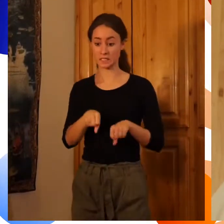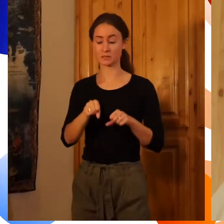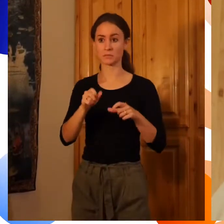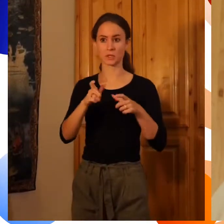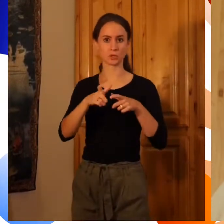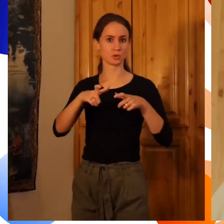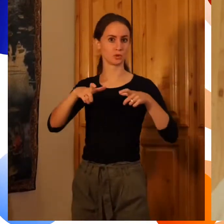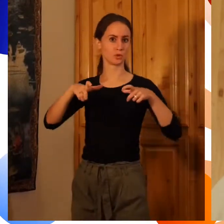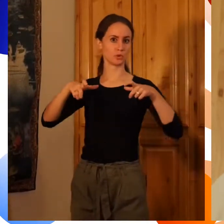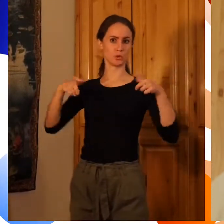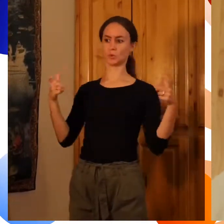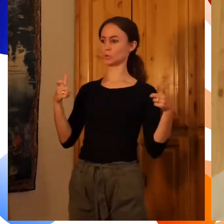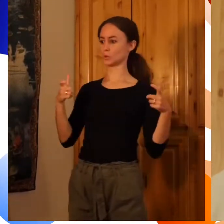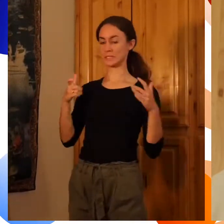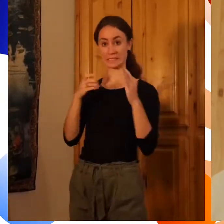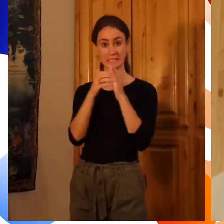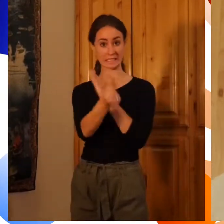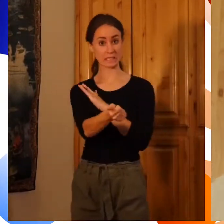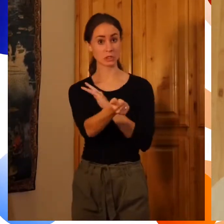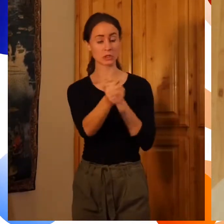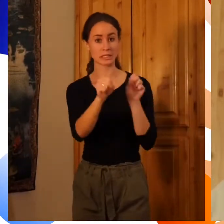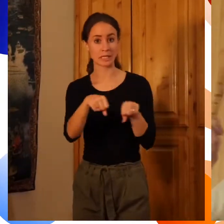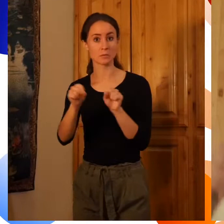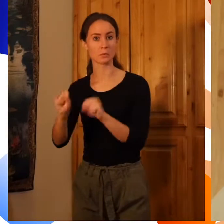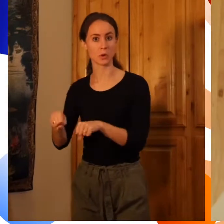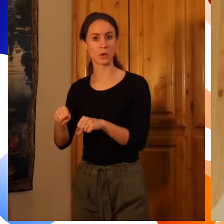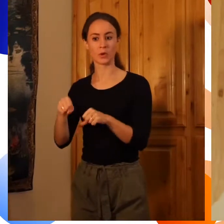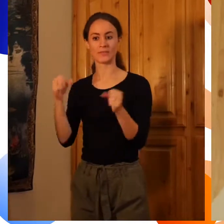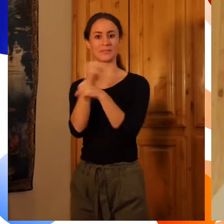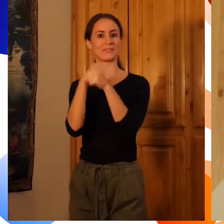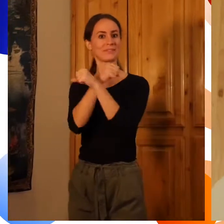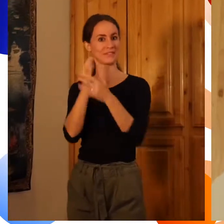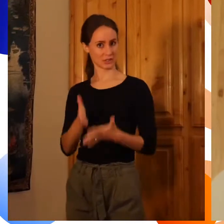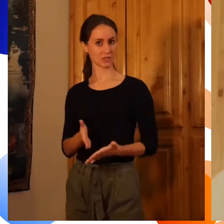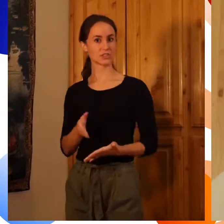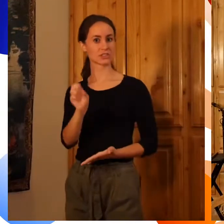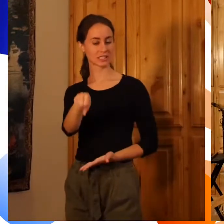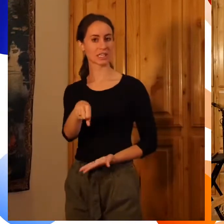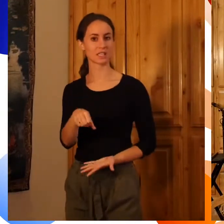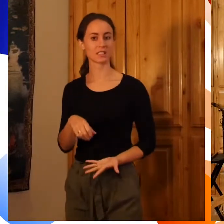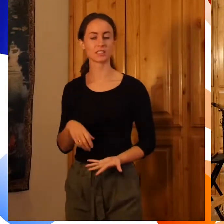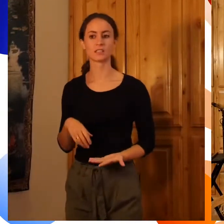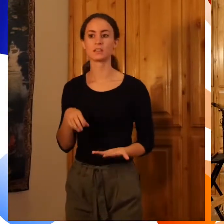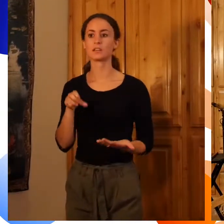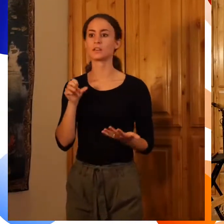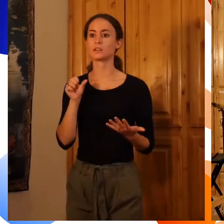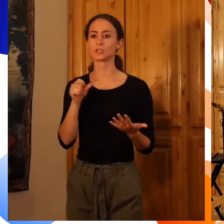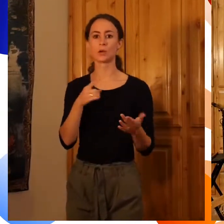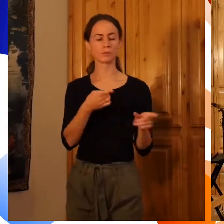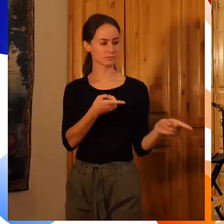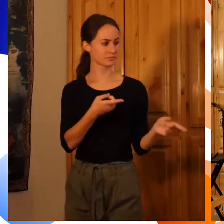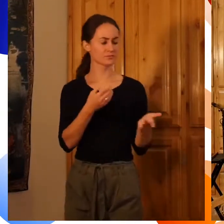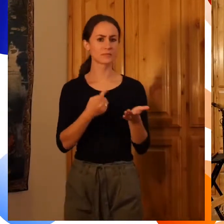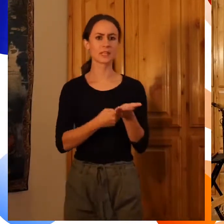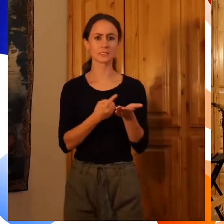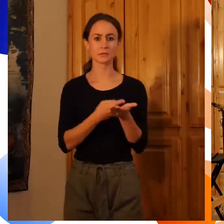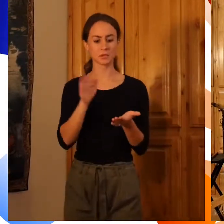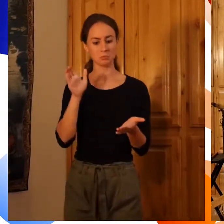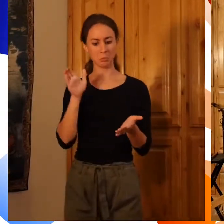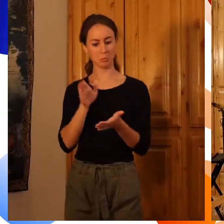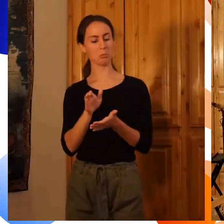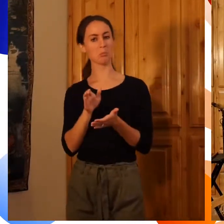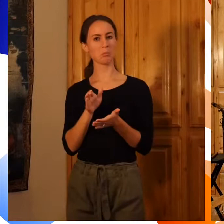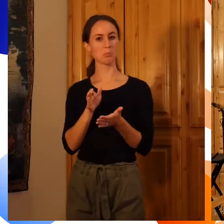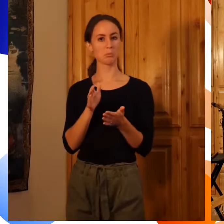very skilled and capable warriors with a lot of ability to forge weapons. But sometimes they were little. They could be little, medium, but after